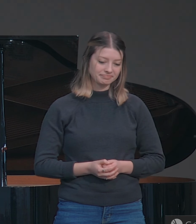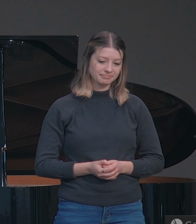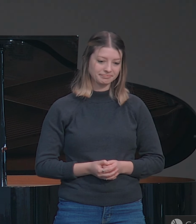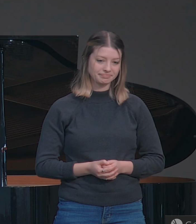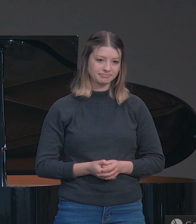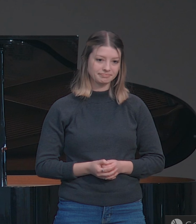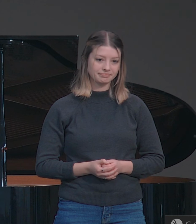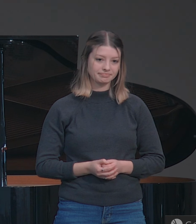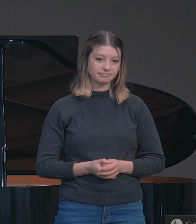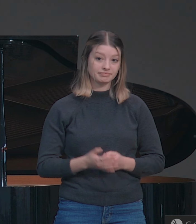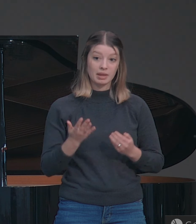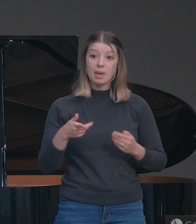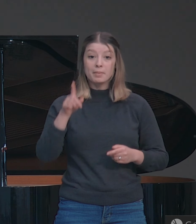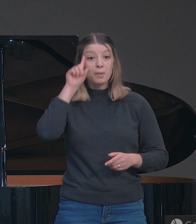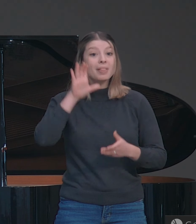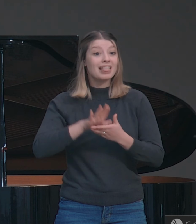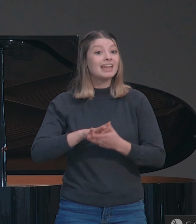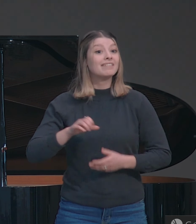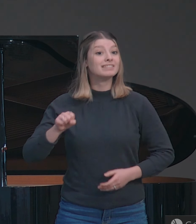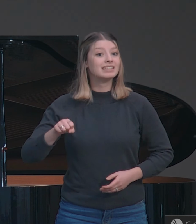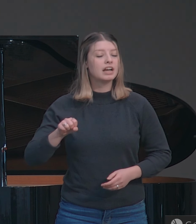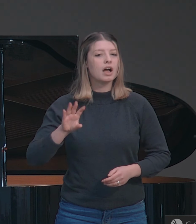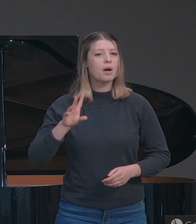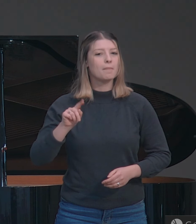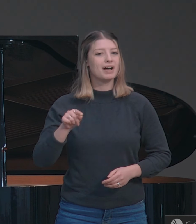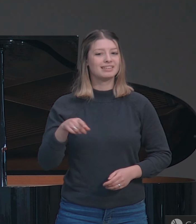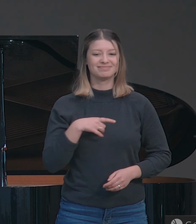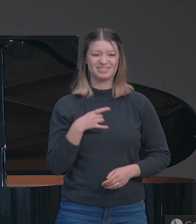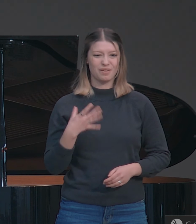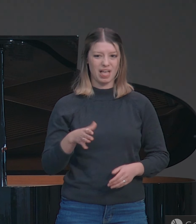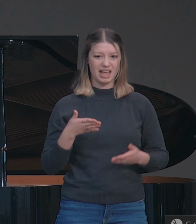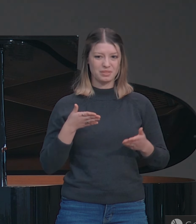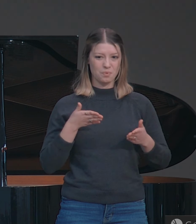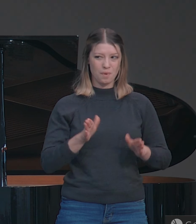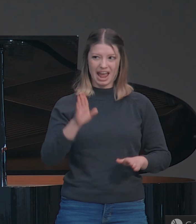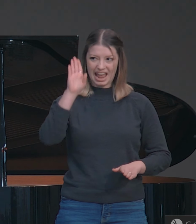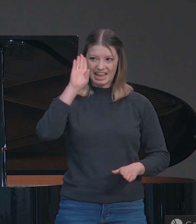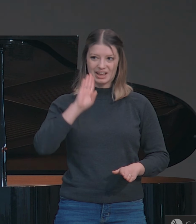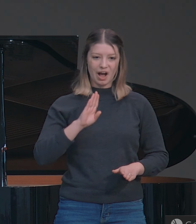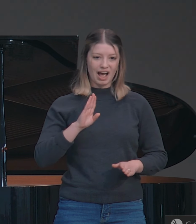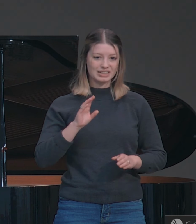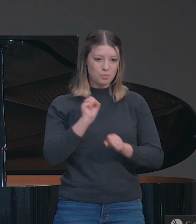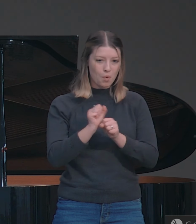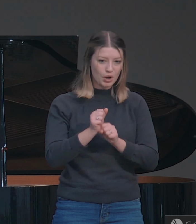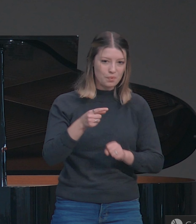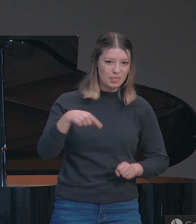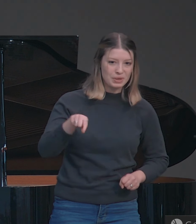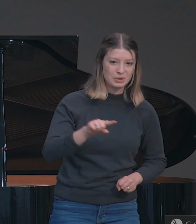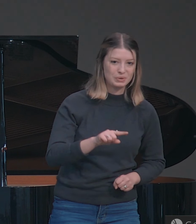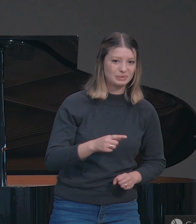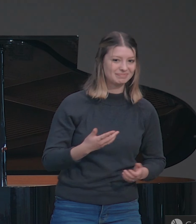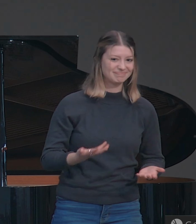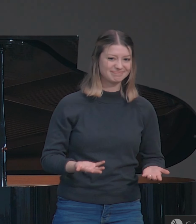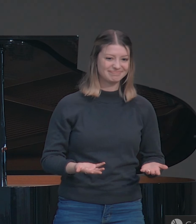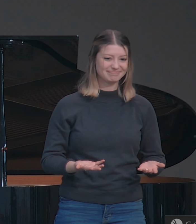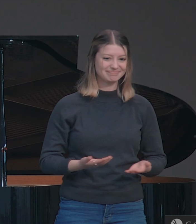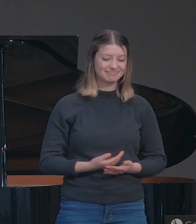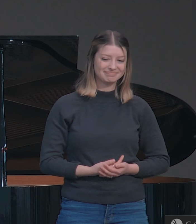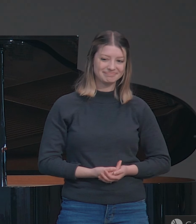And maybe you believe that, but what you don't like is the way God is doing that particular work.